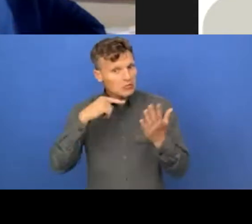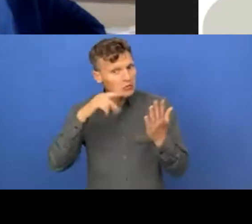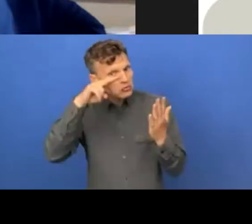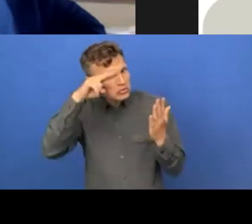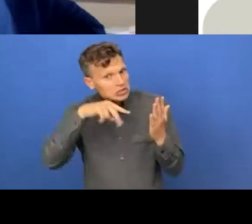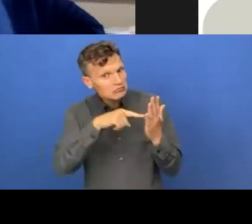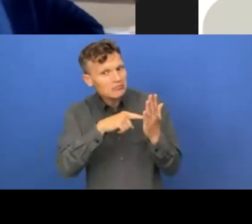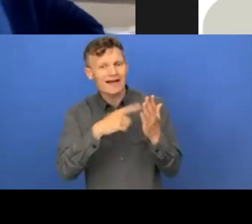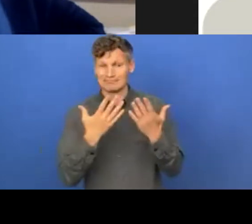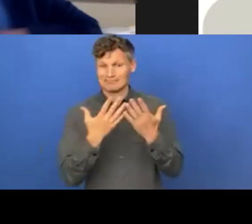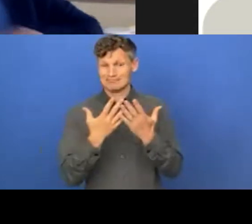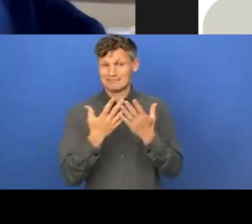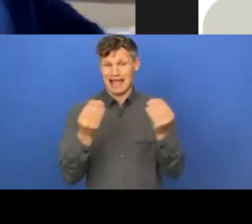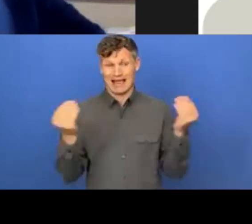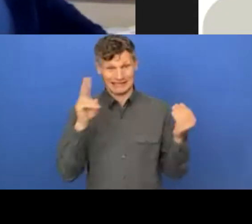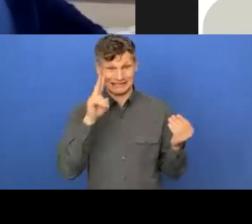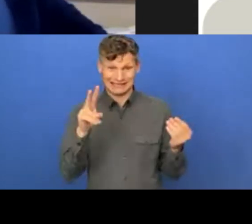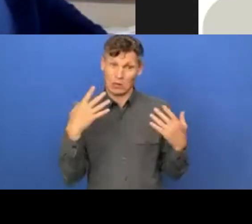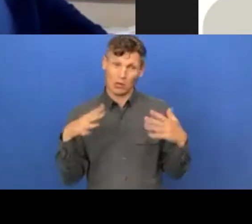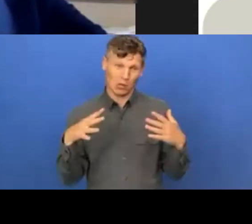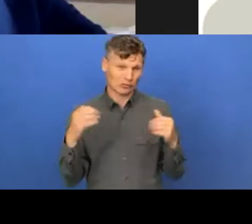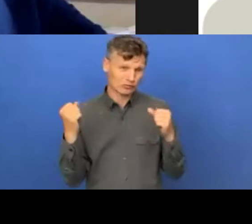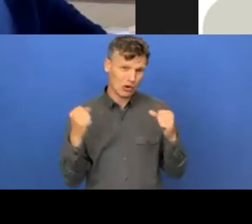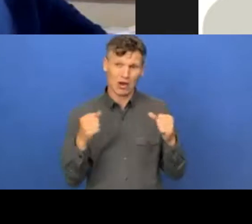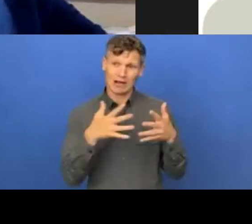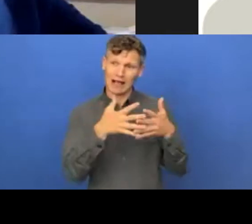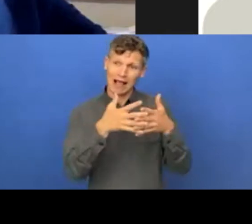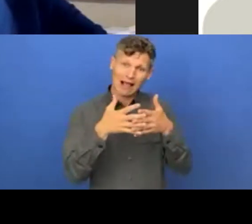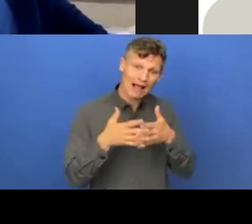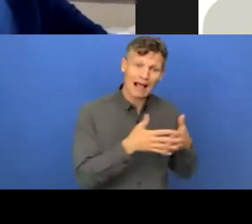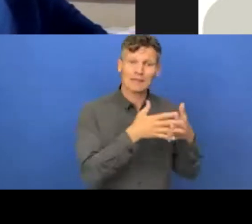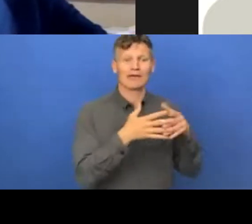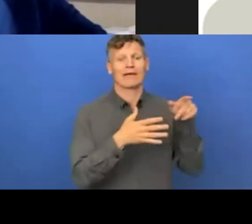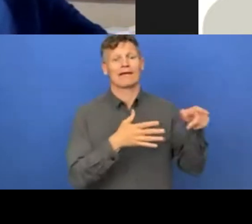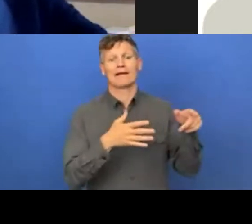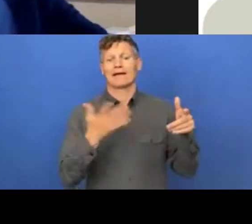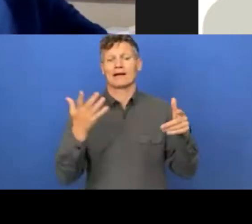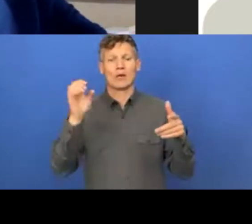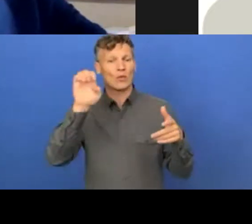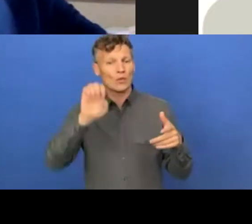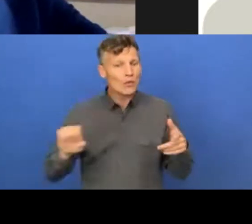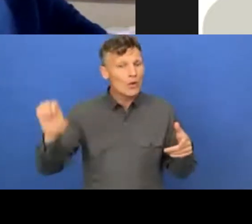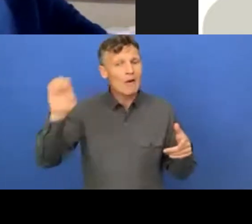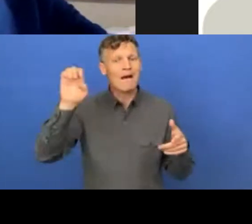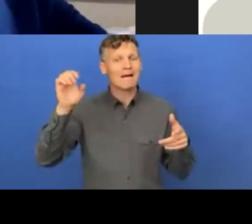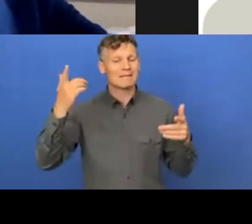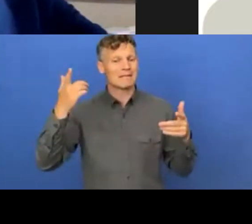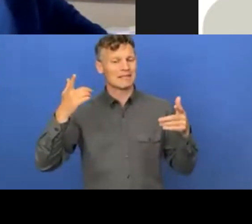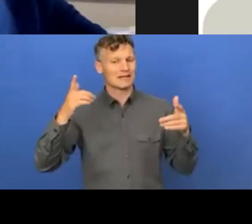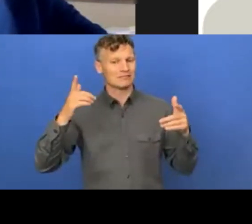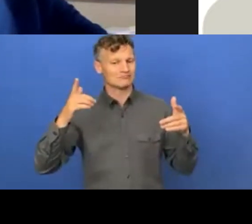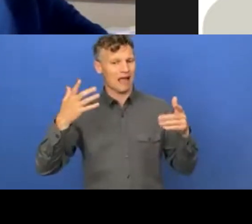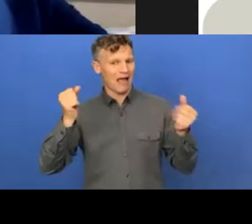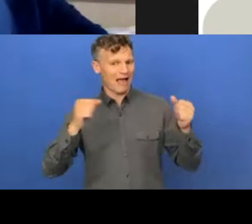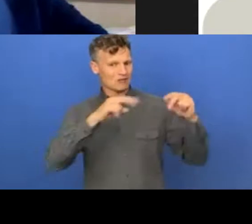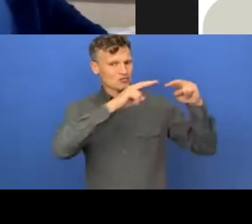and Europe. So especially for other regions, we just don't know the answer to these questions.